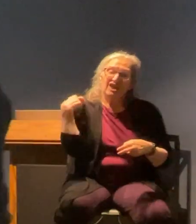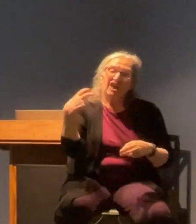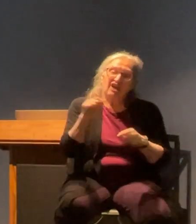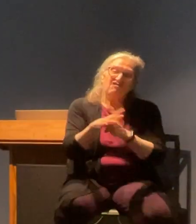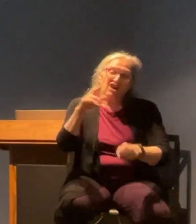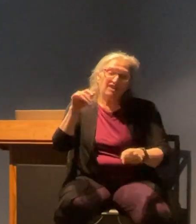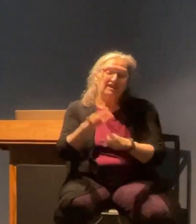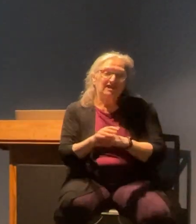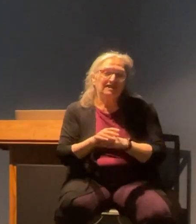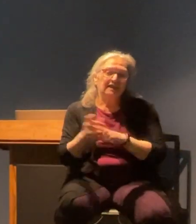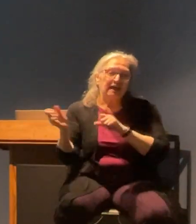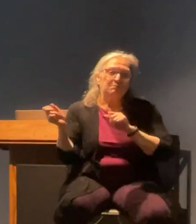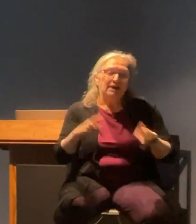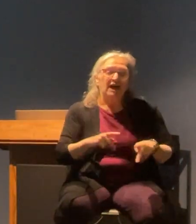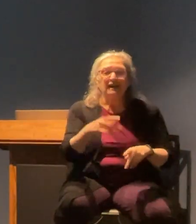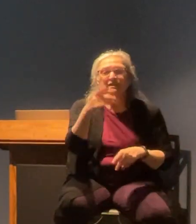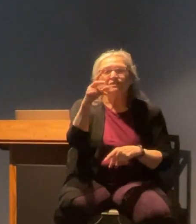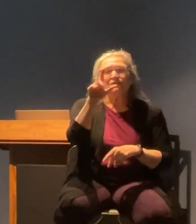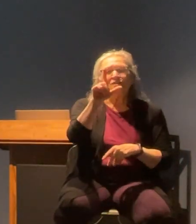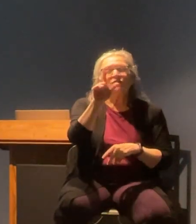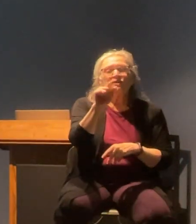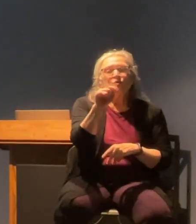age of 30 in 2018.